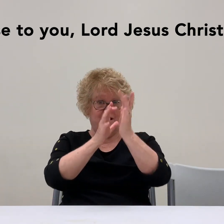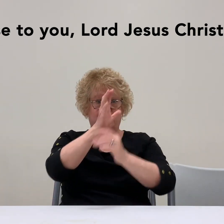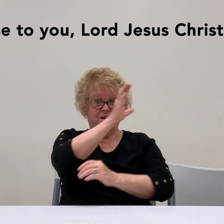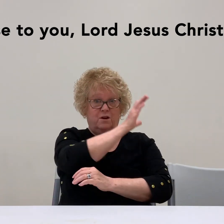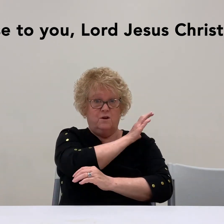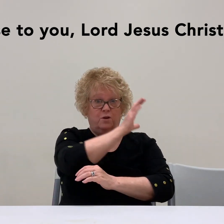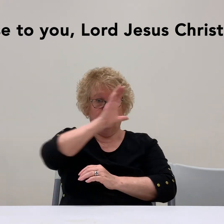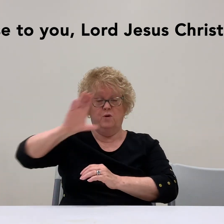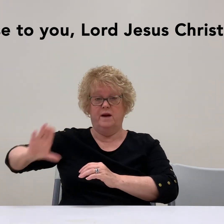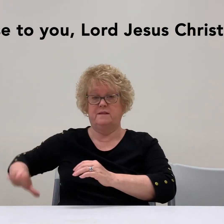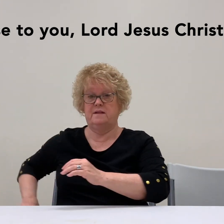Christ.